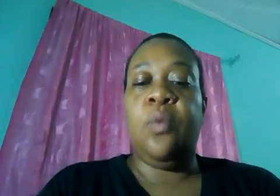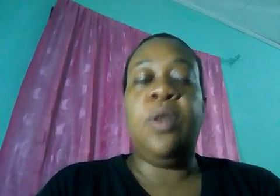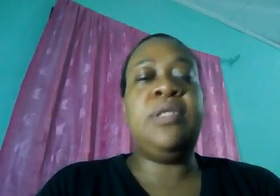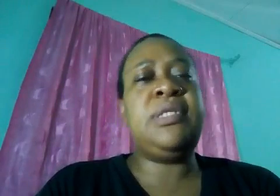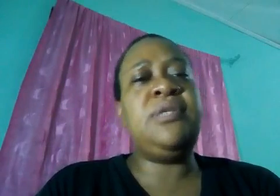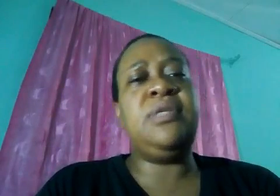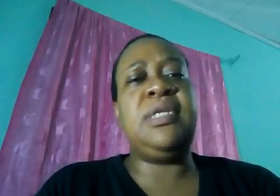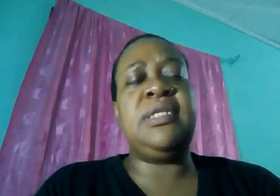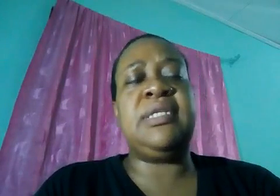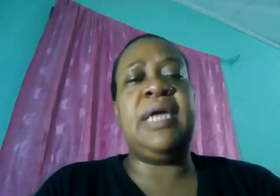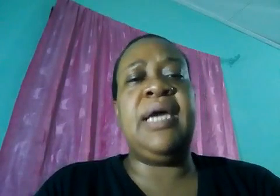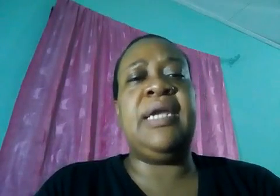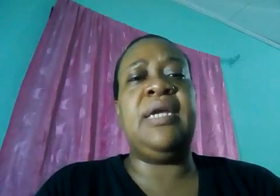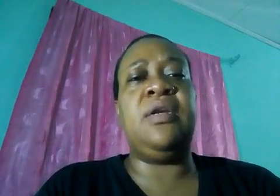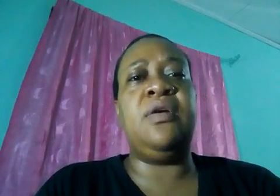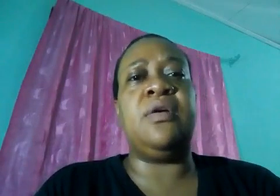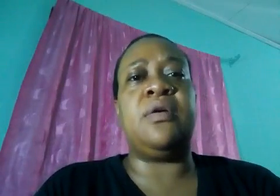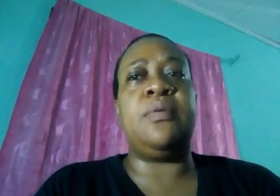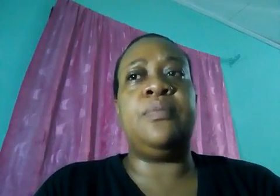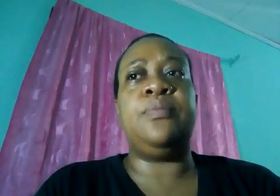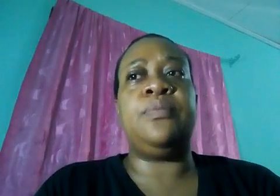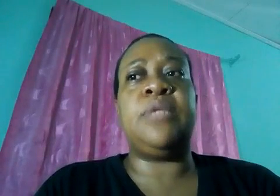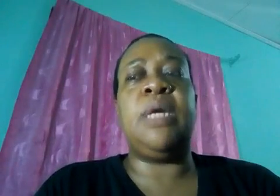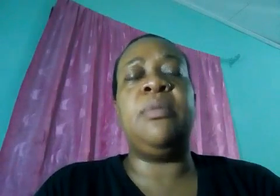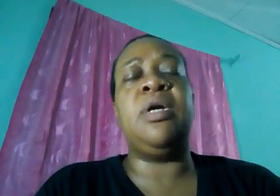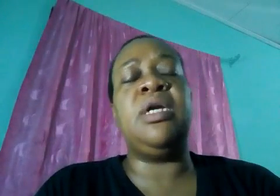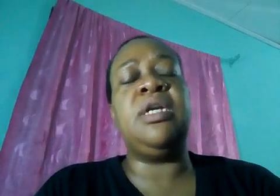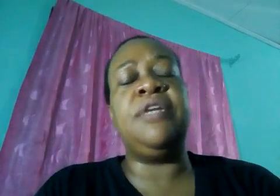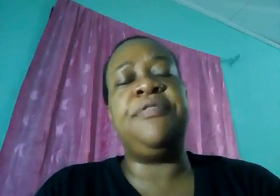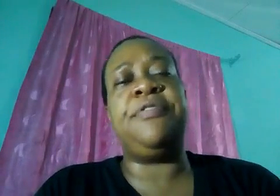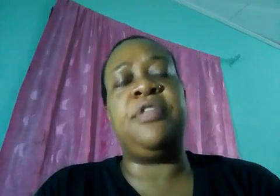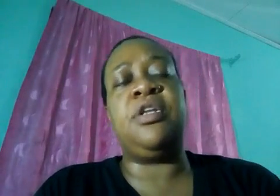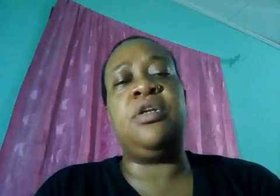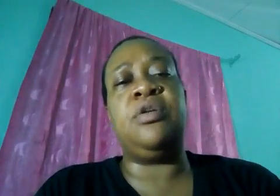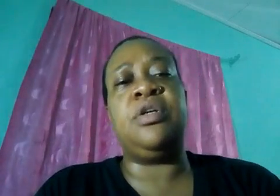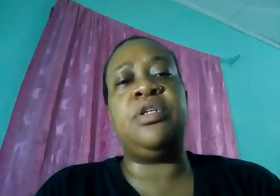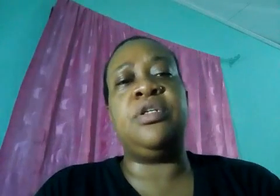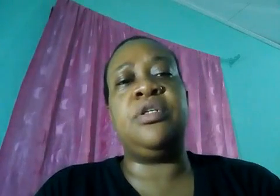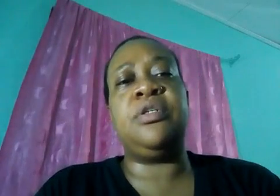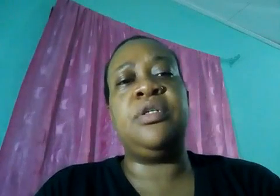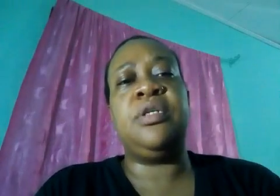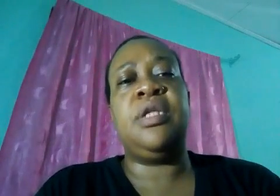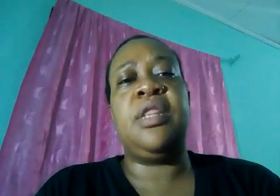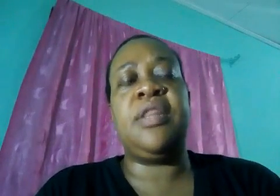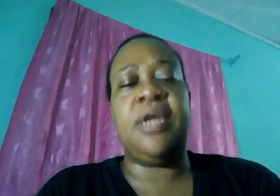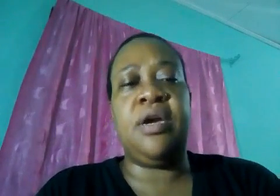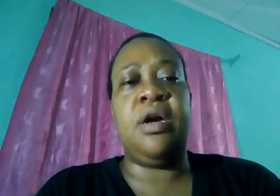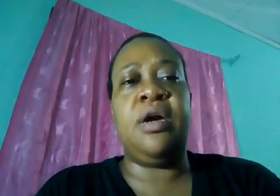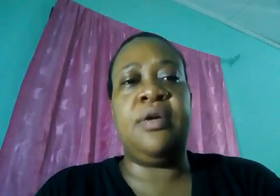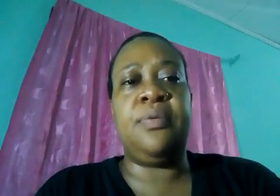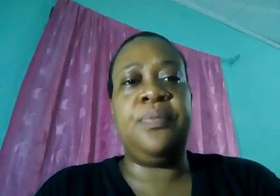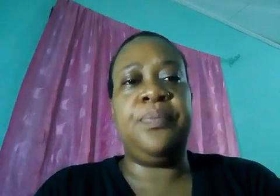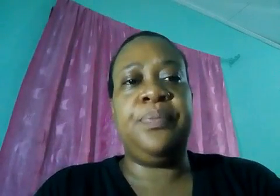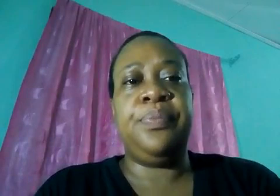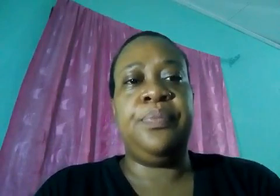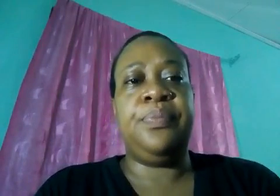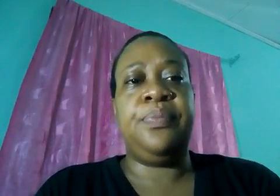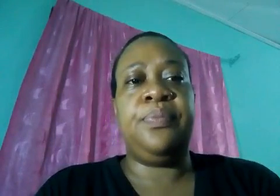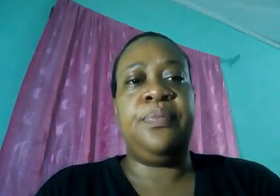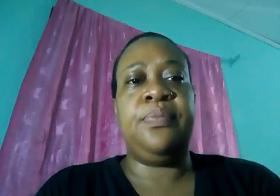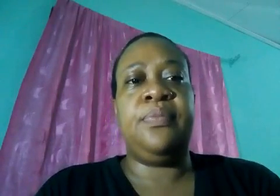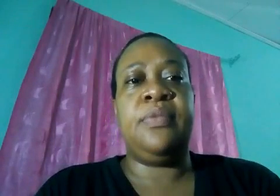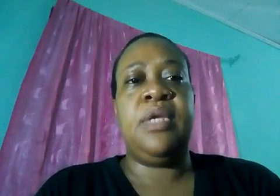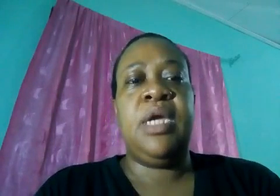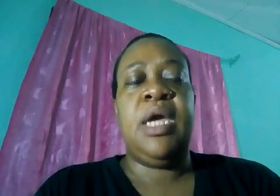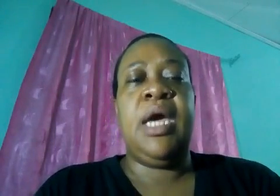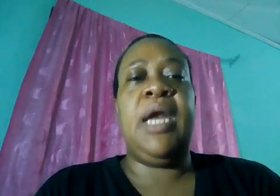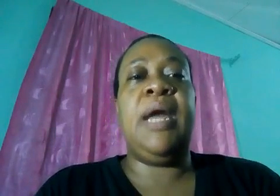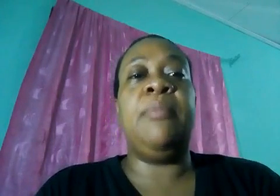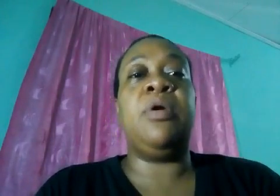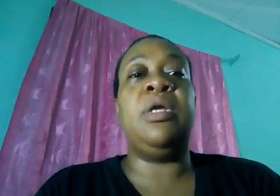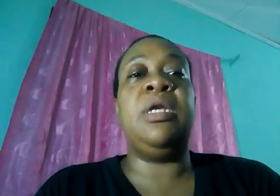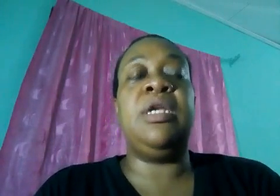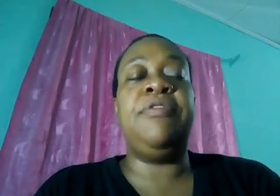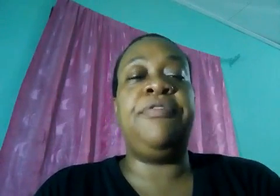Once you decide that, look, I'm going to live for the Lord thy God, and I'm going to live for